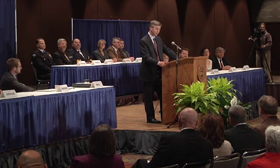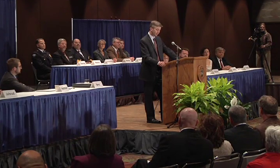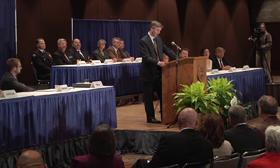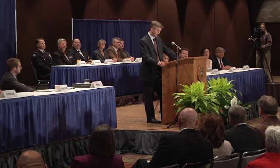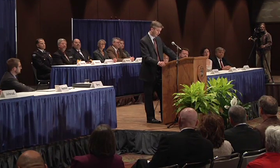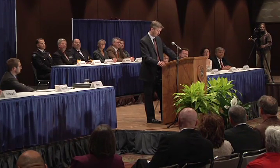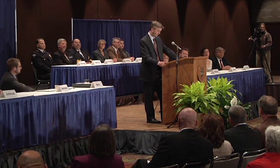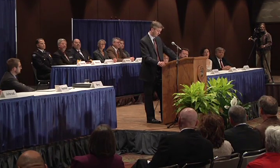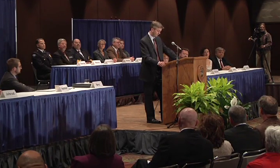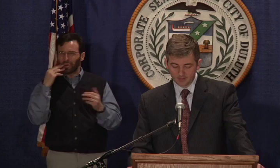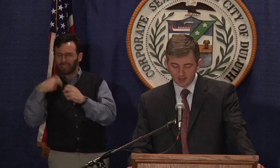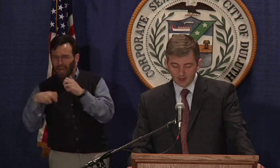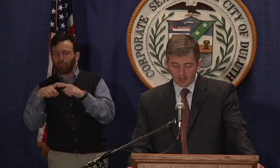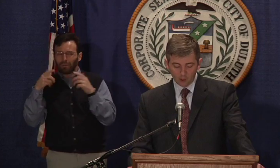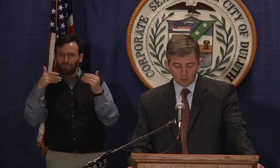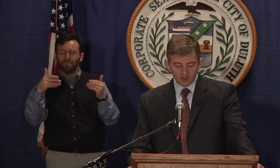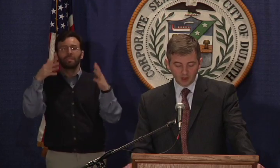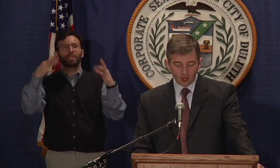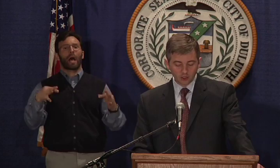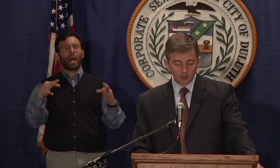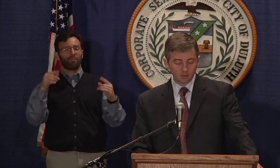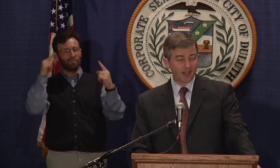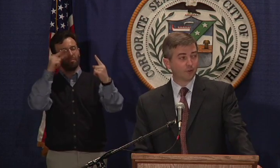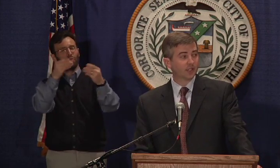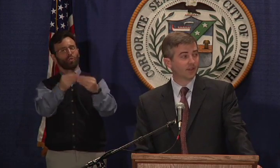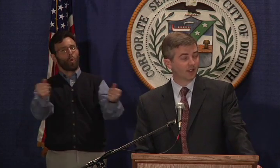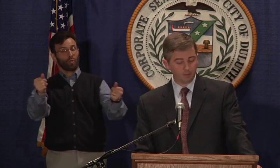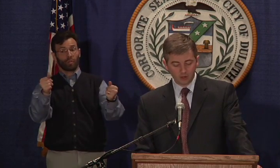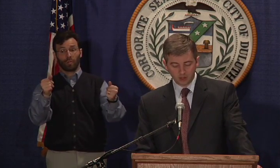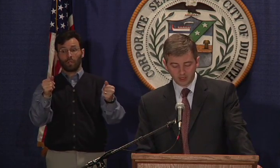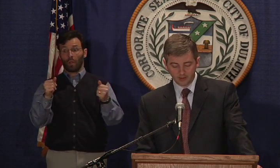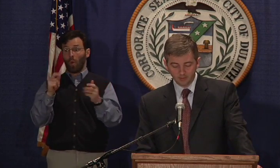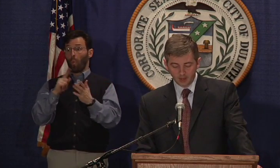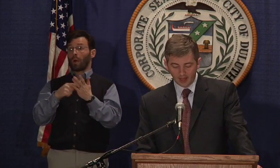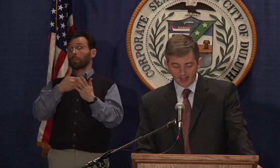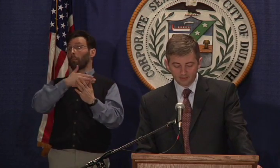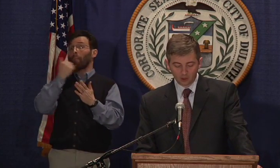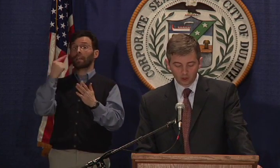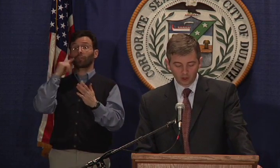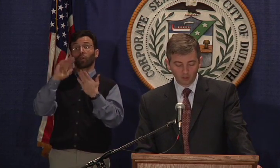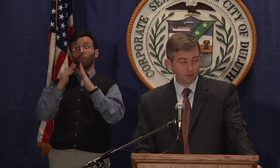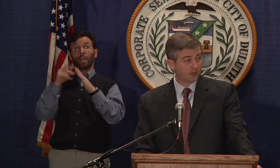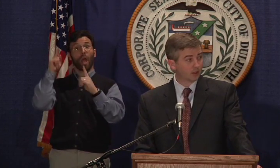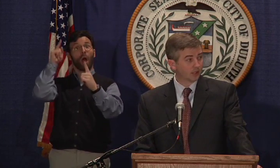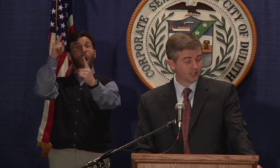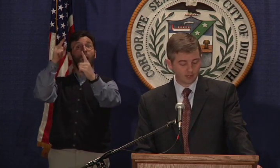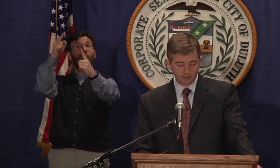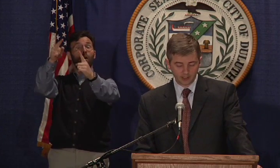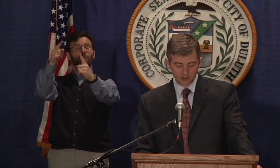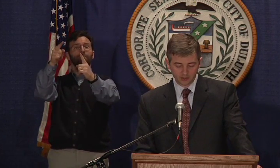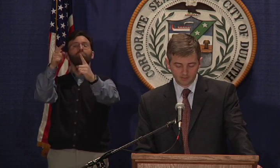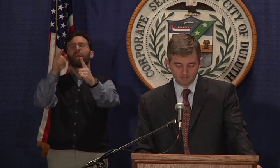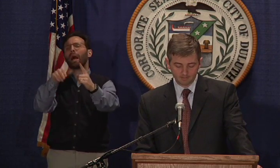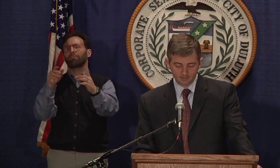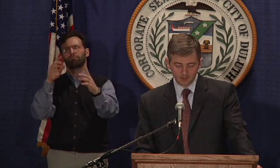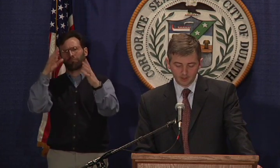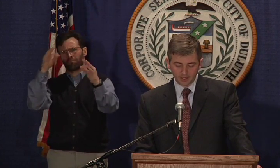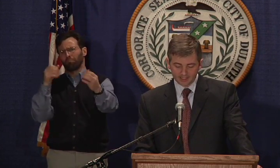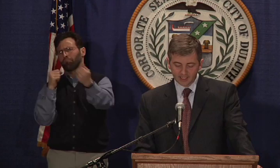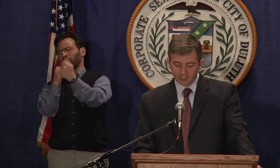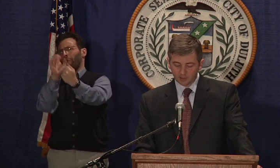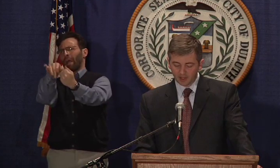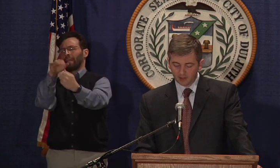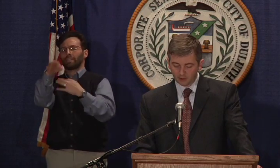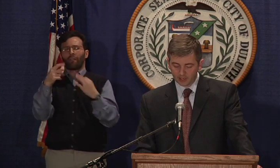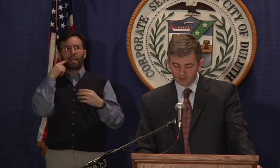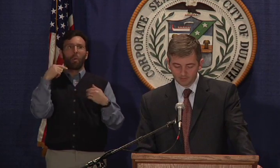are solution-minded, and who put the long-term interests of the community ahead of short-term political considerations.